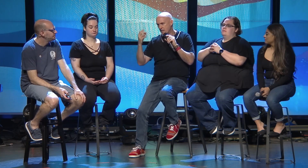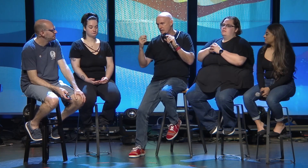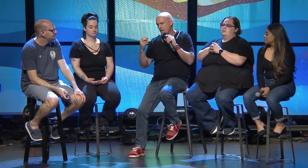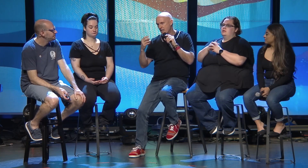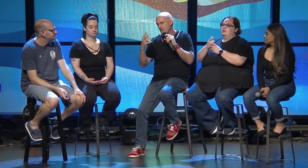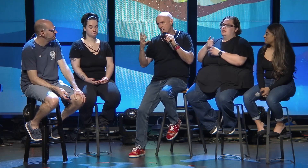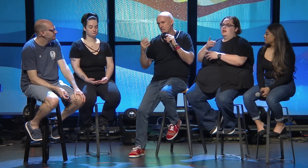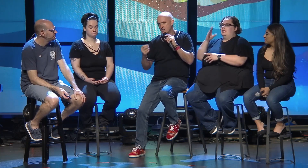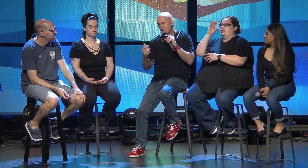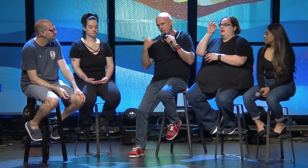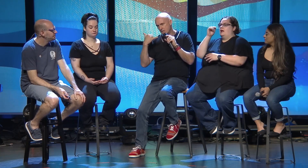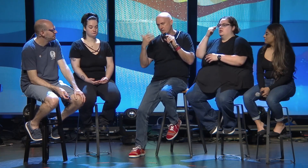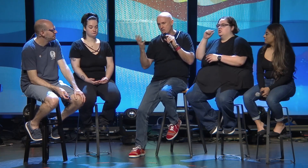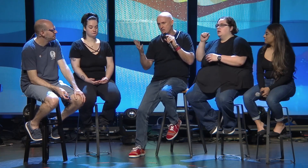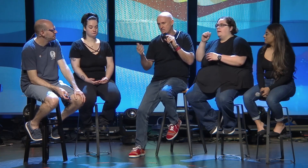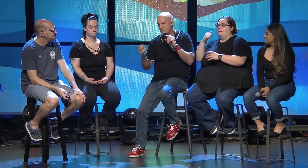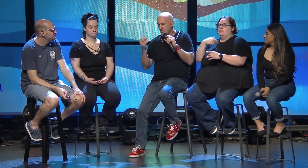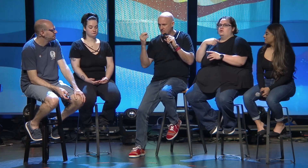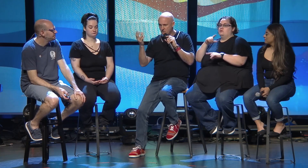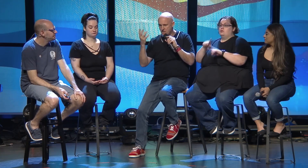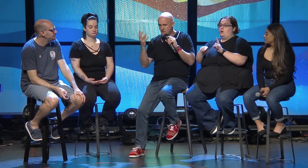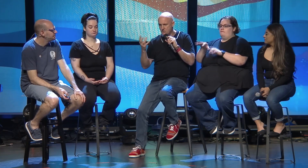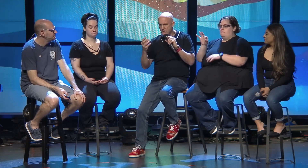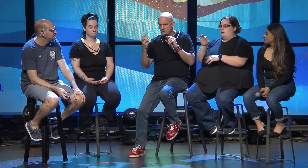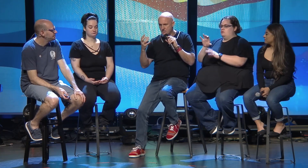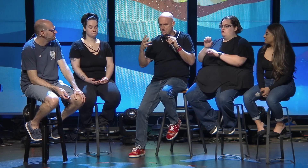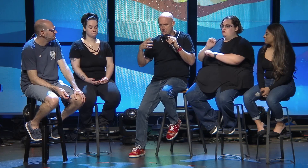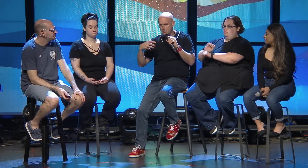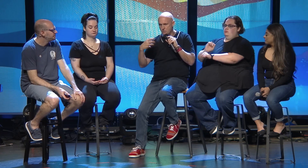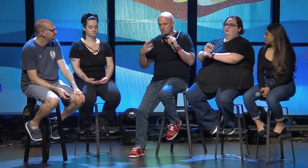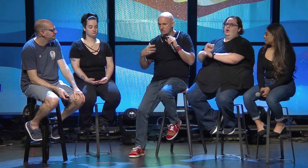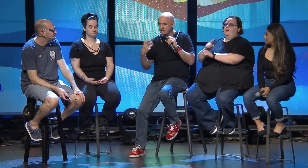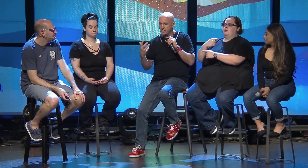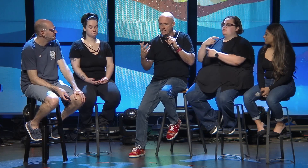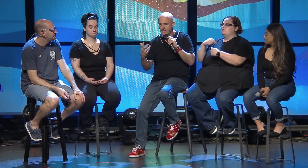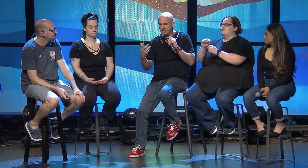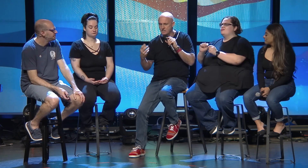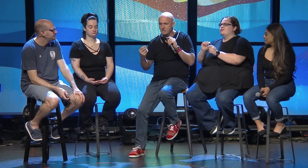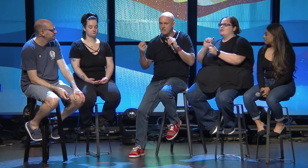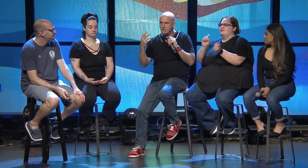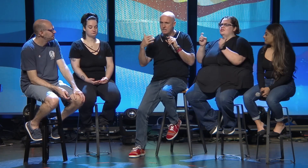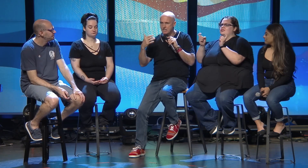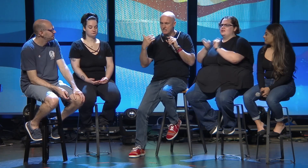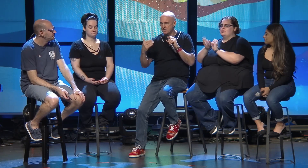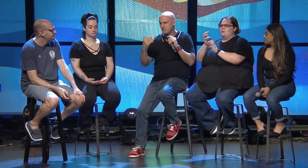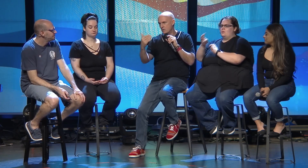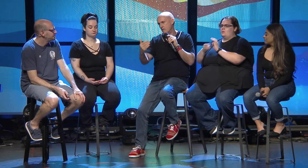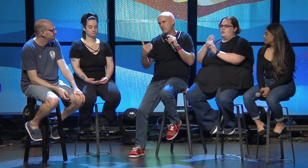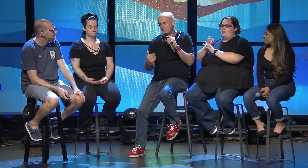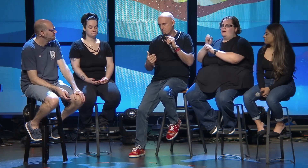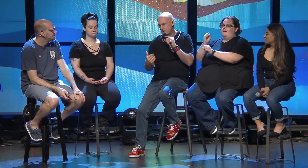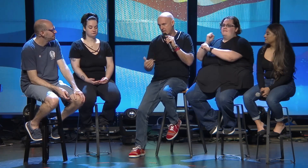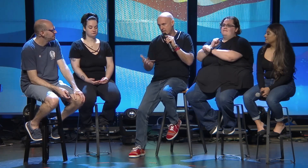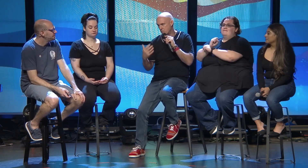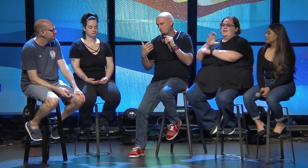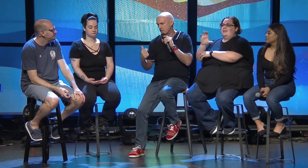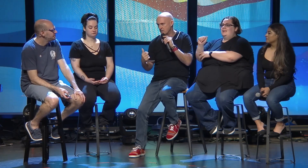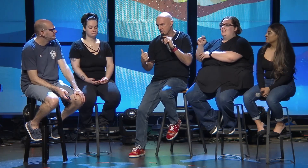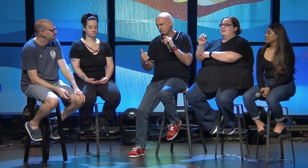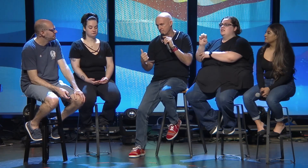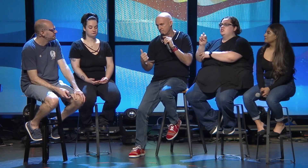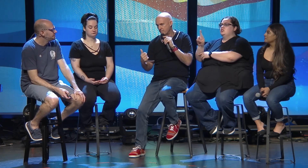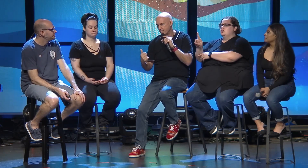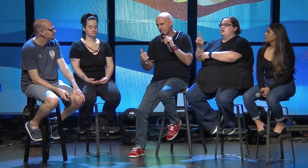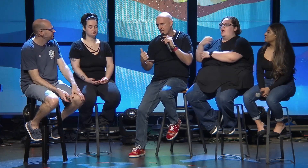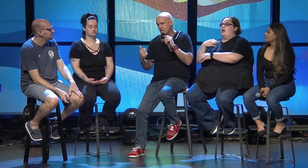Egypt, brilliant, couldn't get a job except the call center, even though he was trying to change the world to fight cancer because he voted for somebody and they